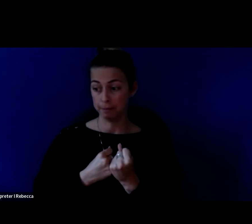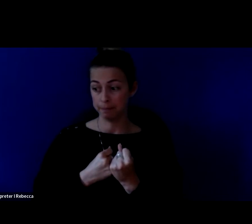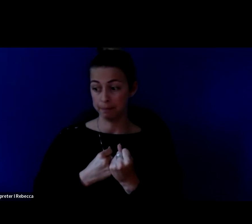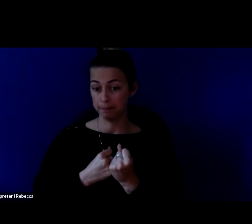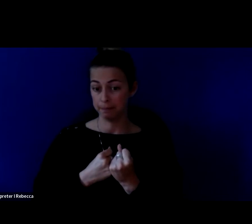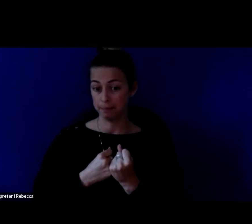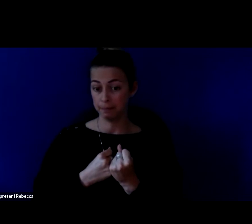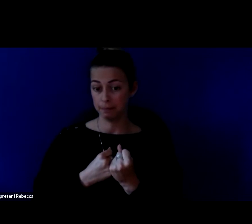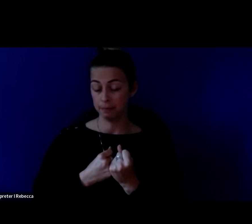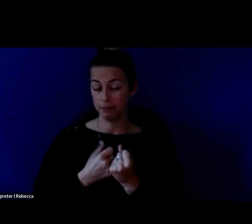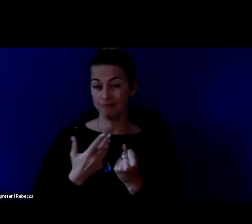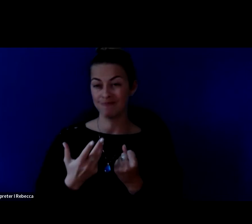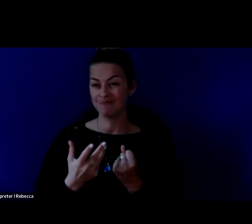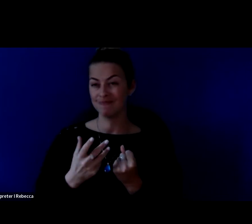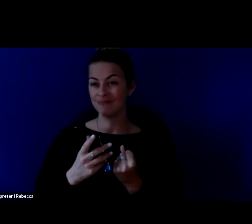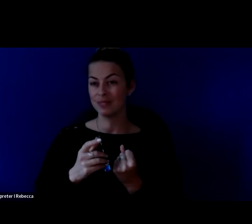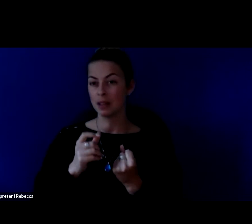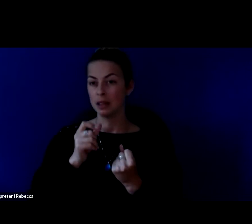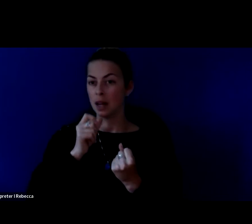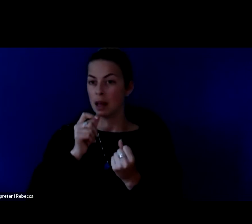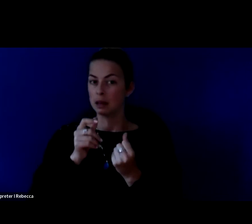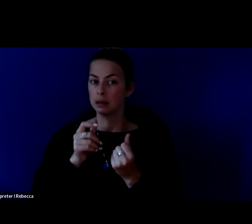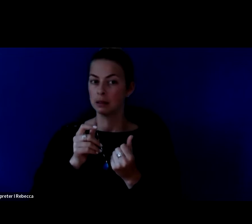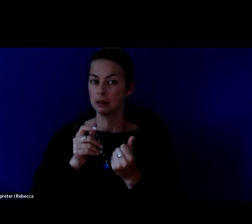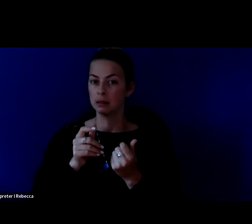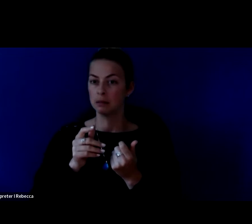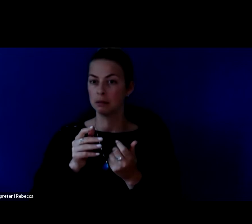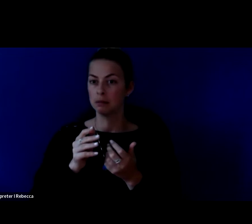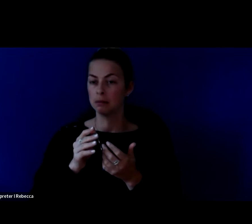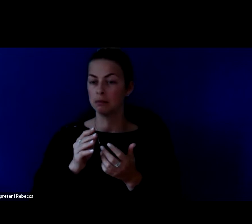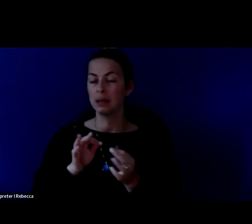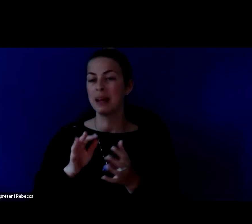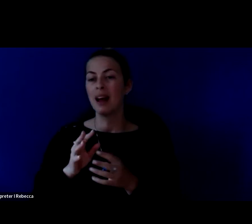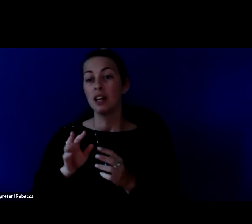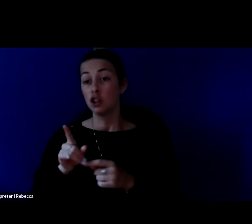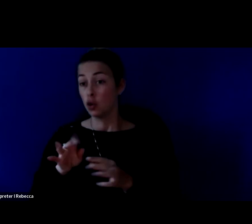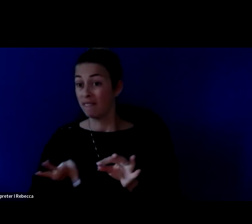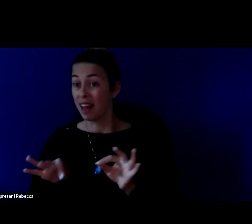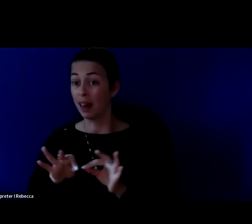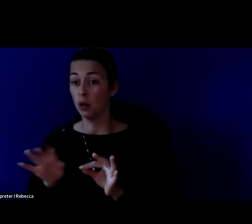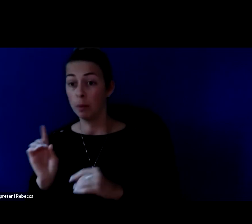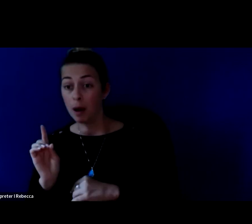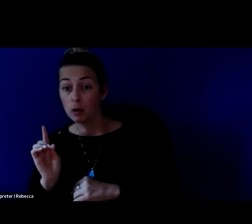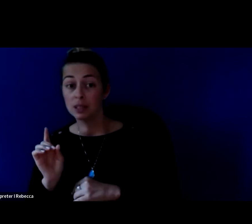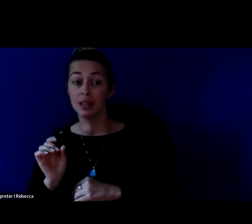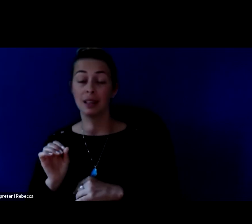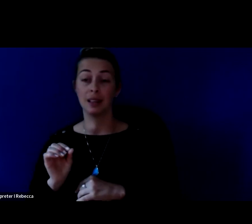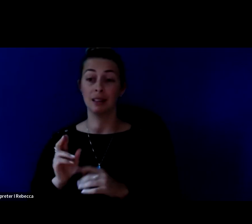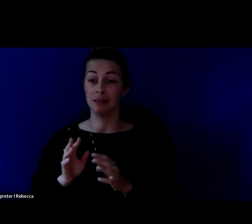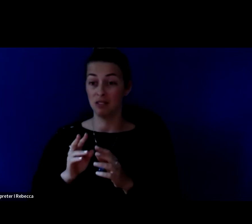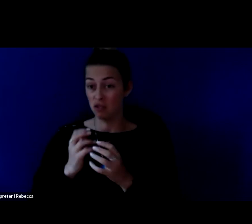we're not talking about some essential values, right? Do you value democracy, right? Or do you value certain images or